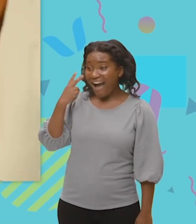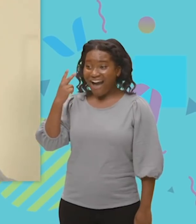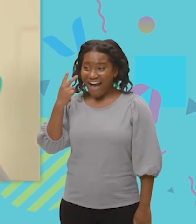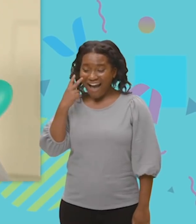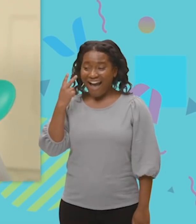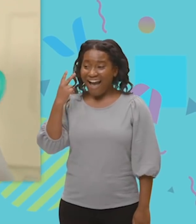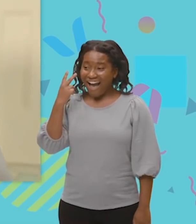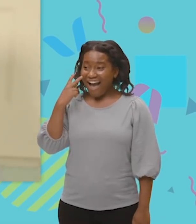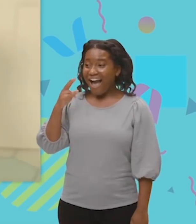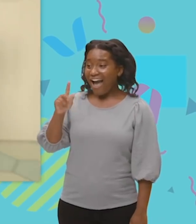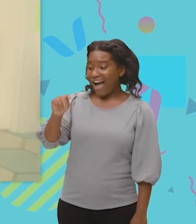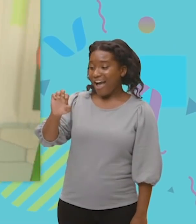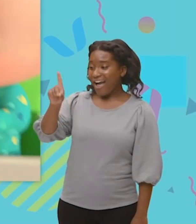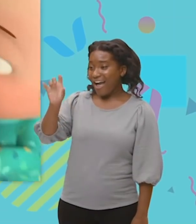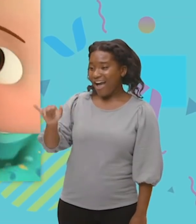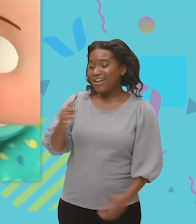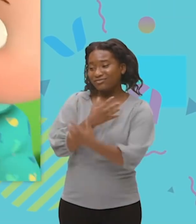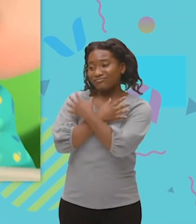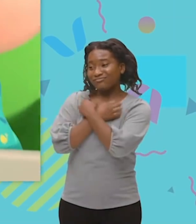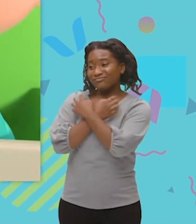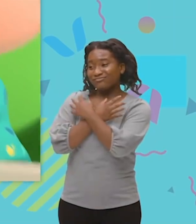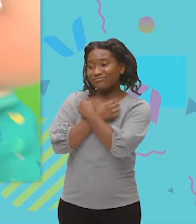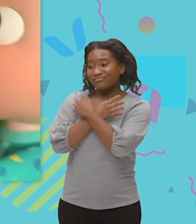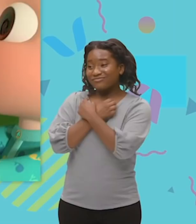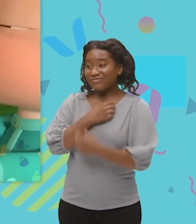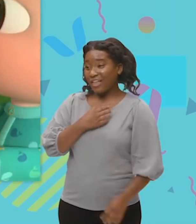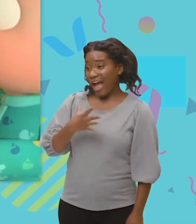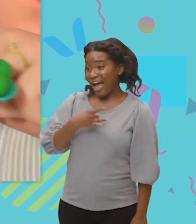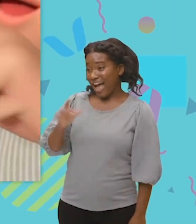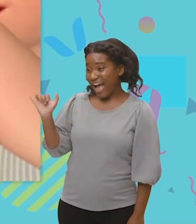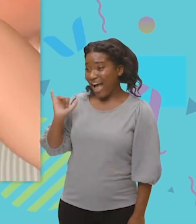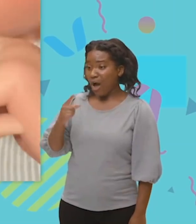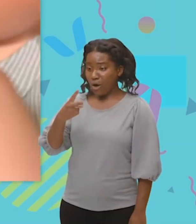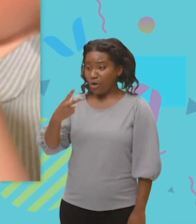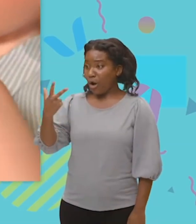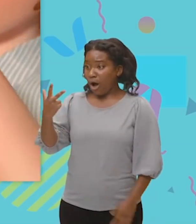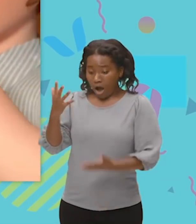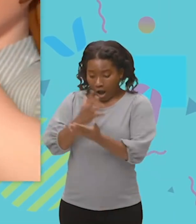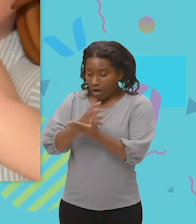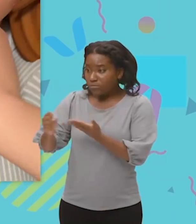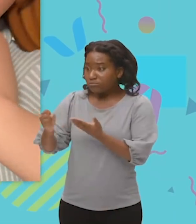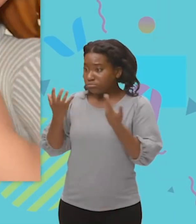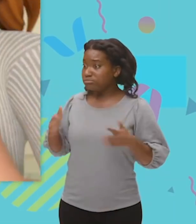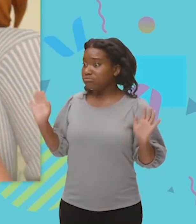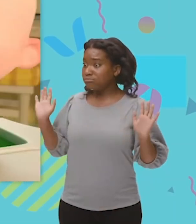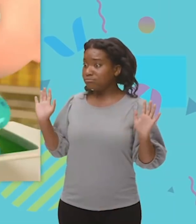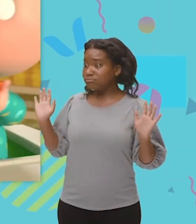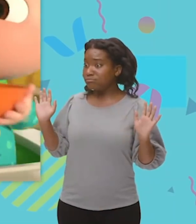See, see, Teddy likes them too. 1, 2, 3, he ate them up,